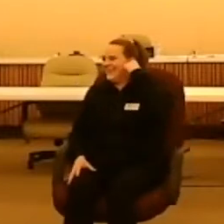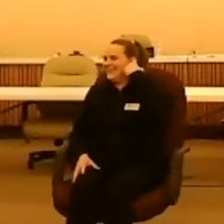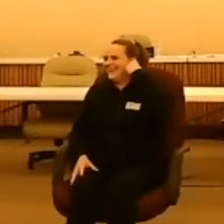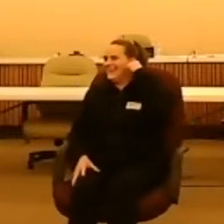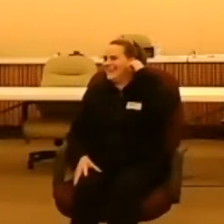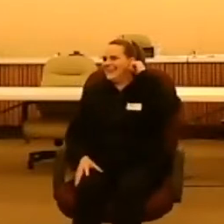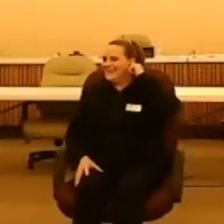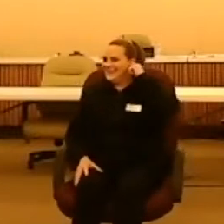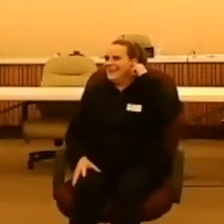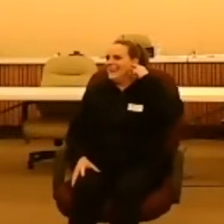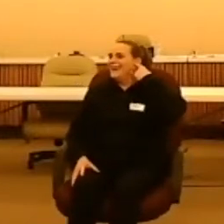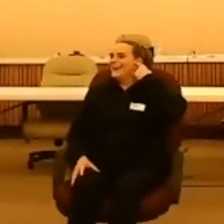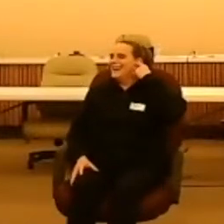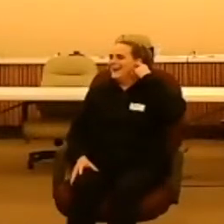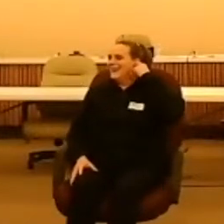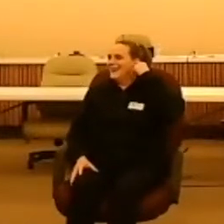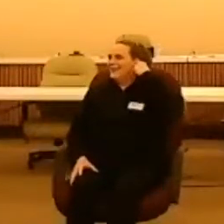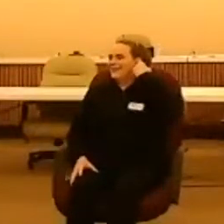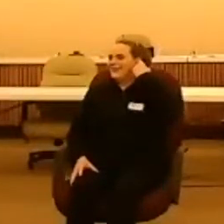Unbelievable.